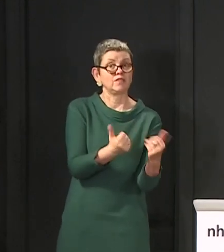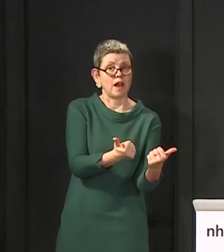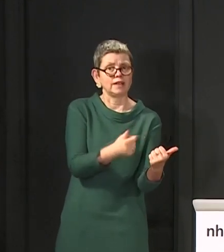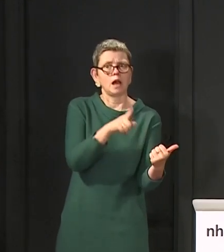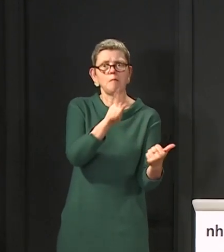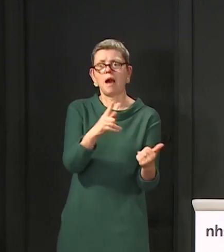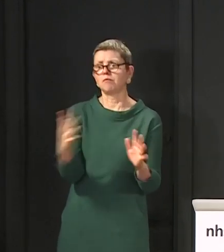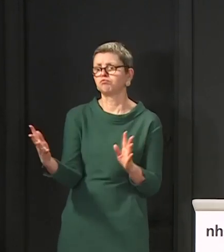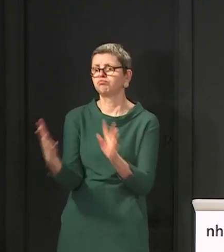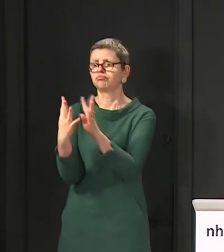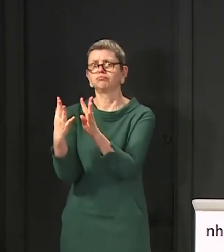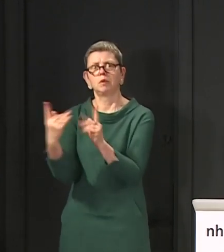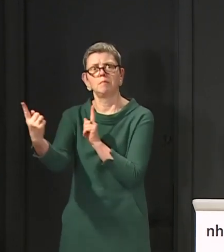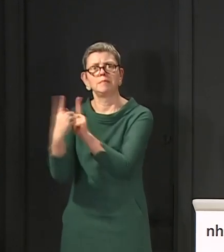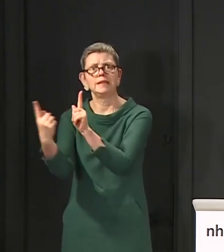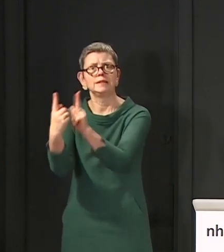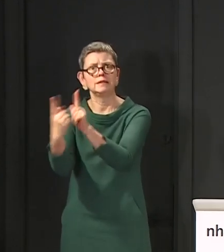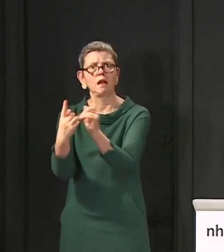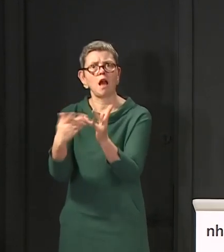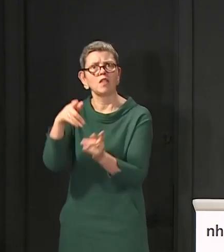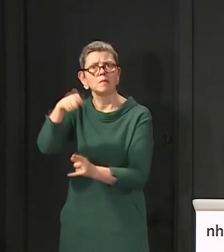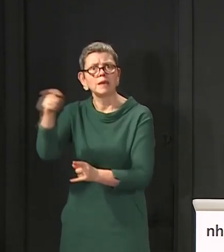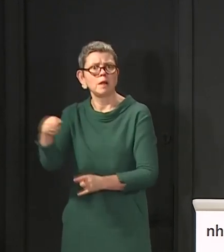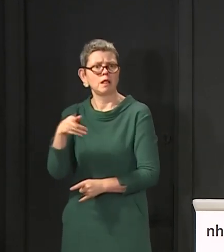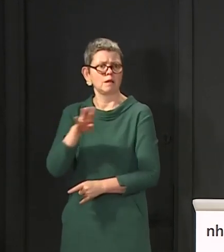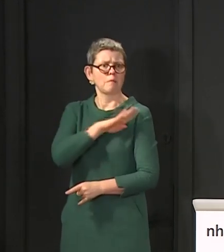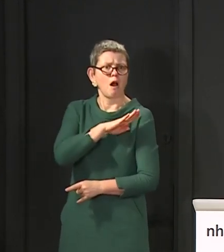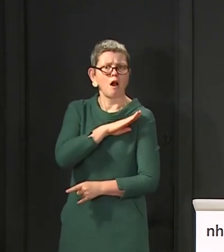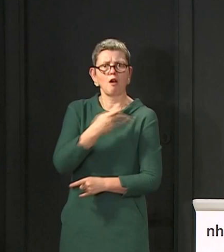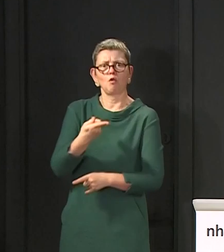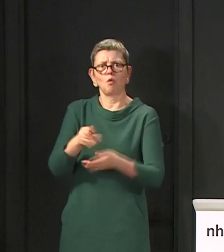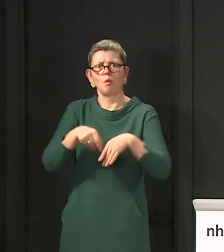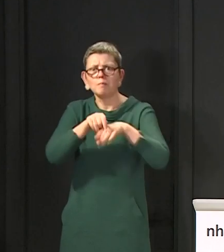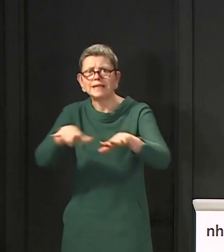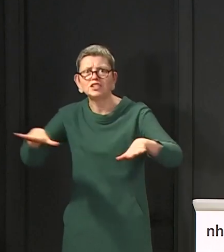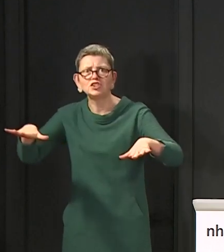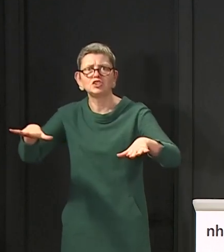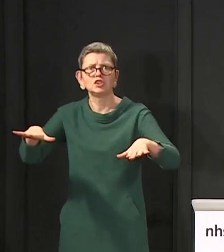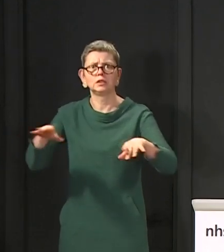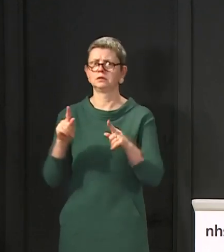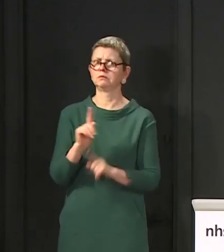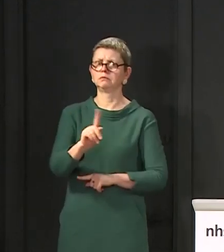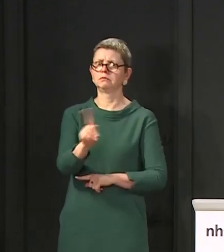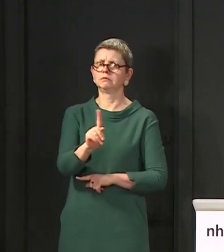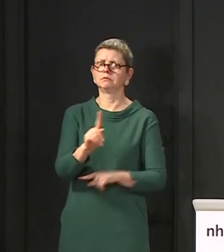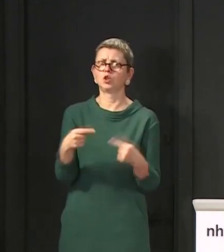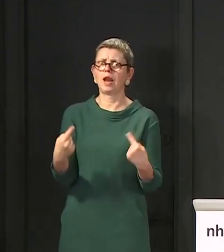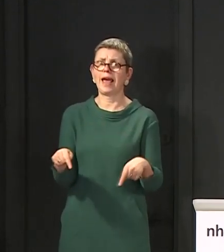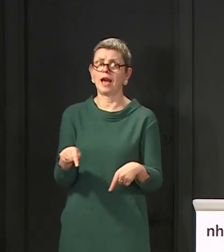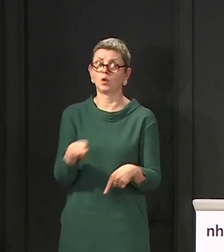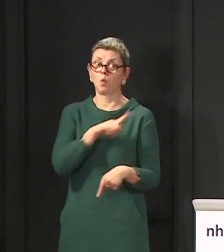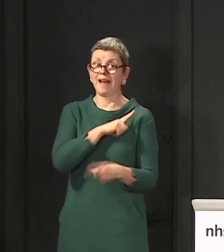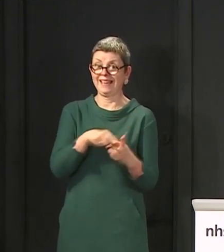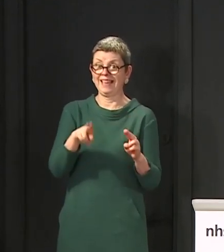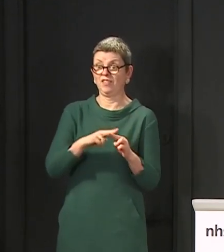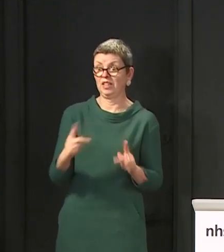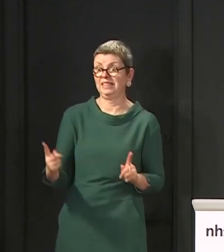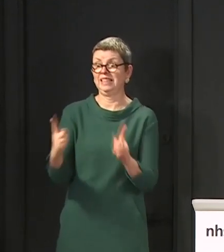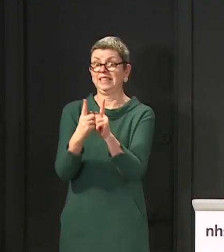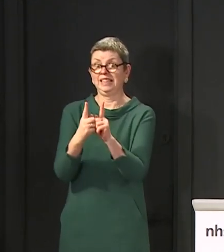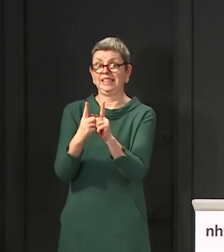park or at the beach. Doing that really does risk spreading this virus, and it could potentially force us to reintroduce